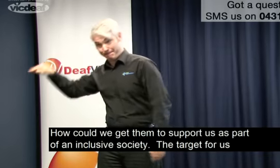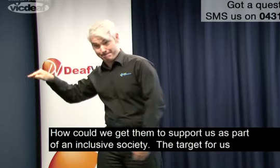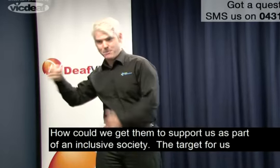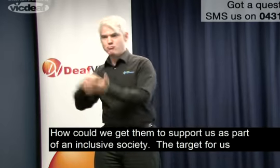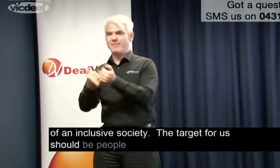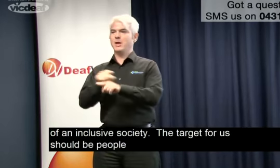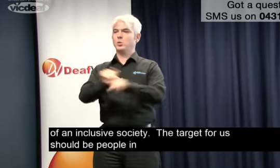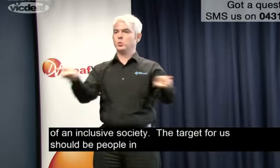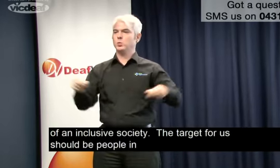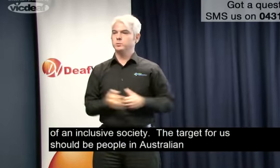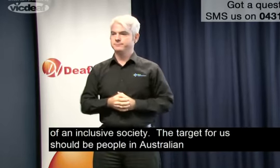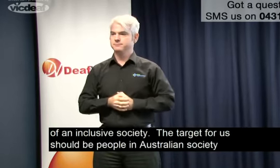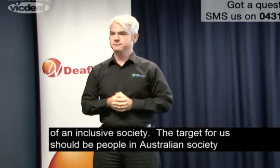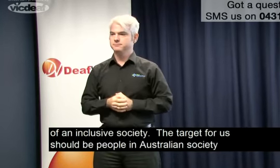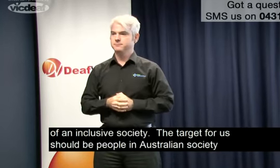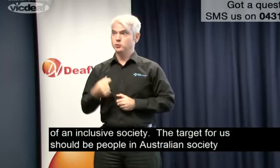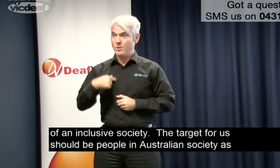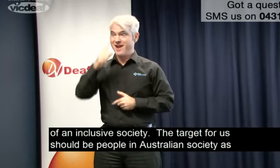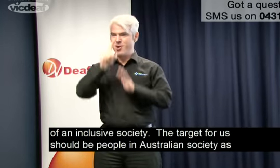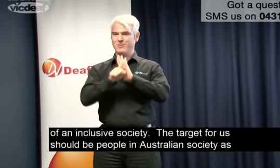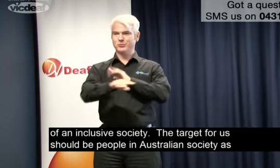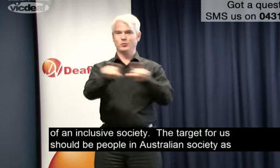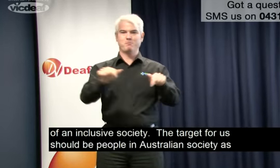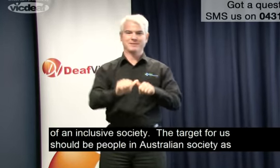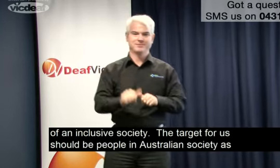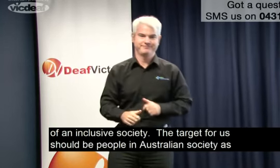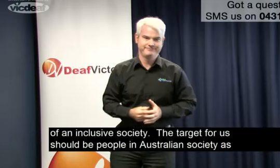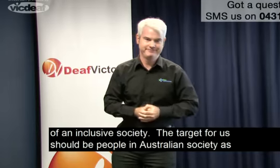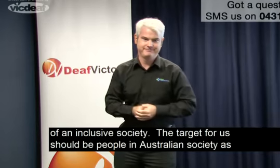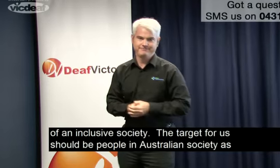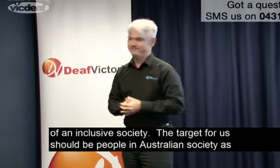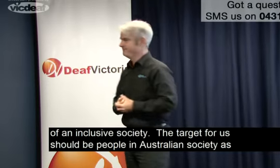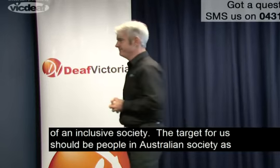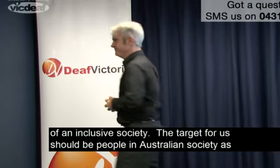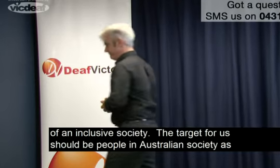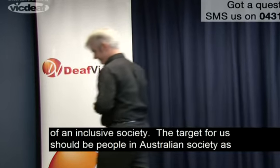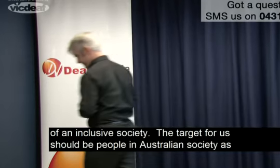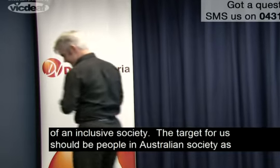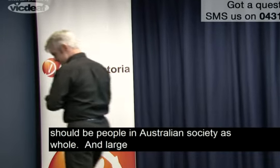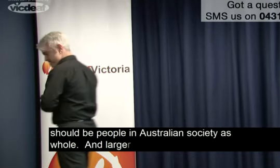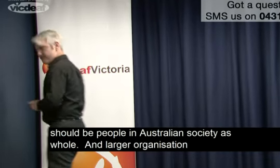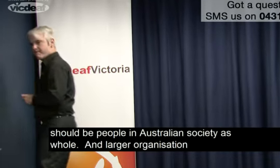our organisation and larger organisations, and that means we can support you and represent you better.